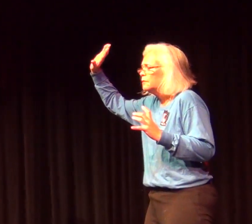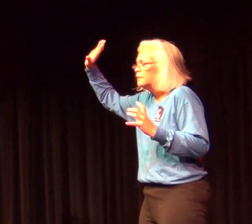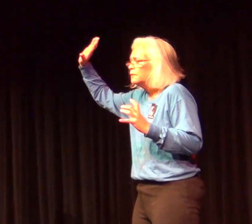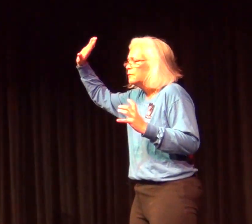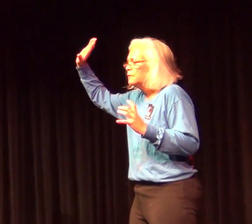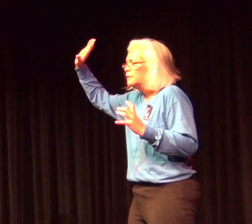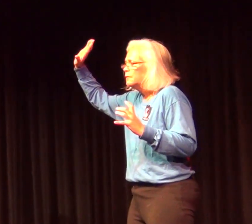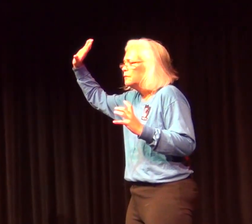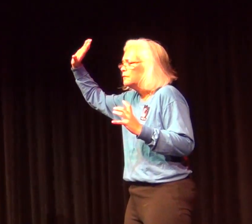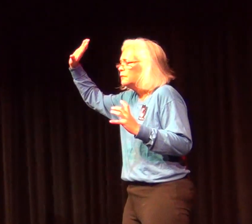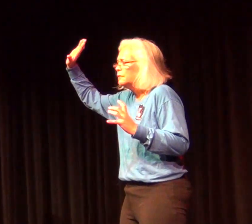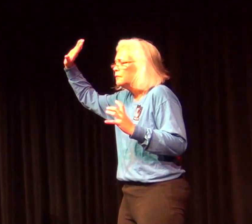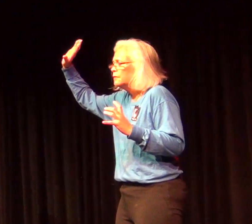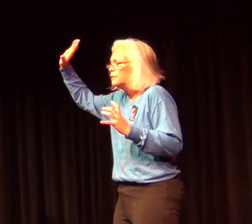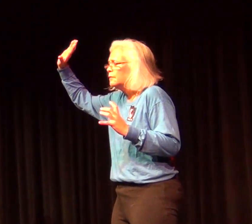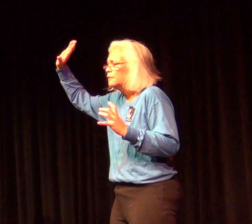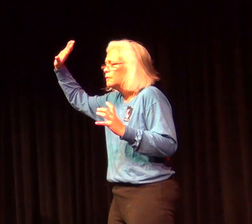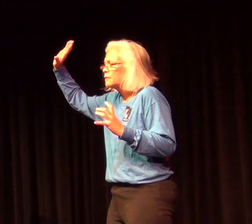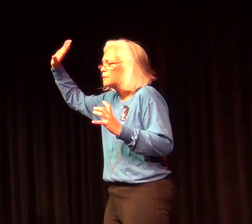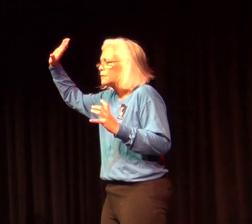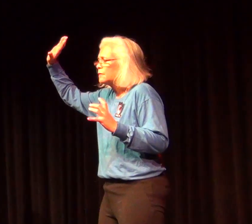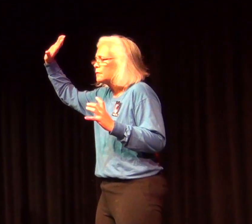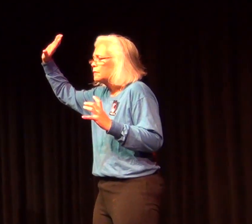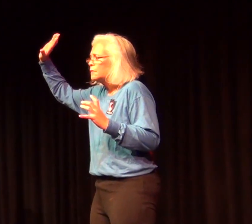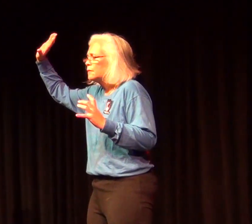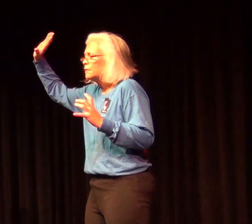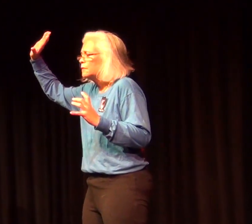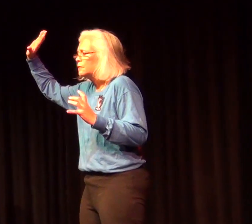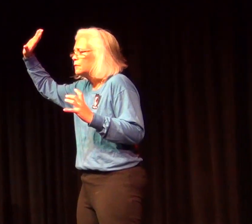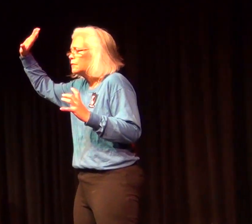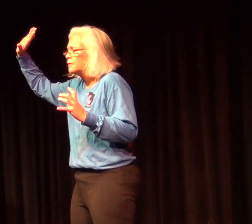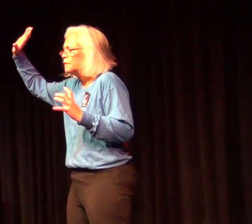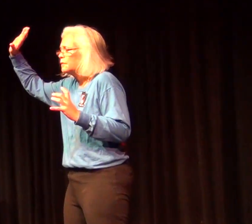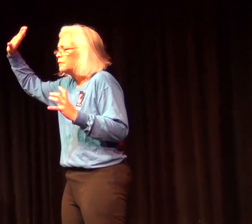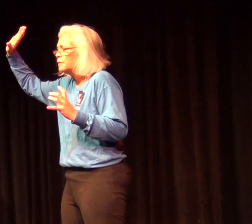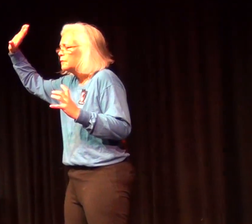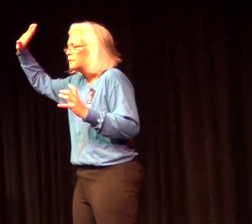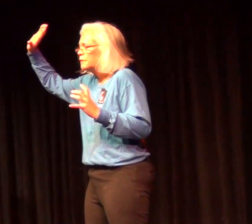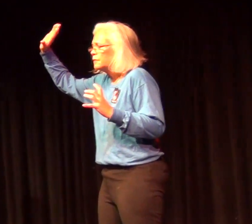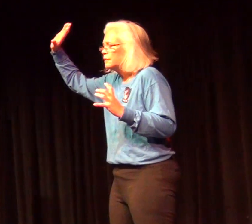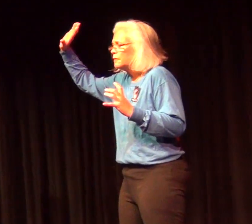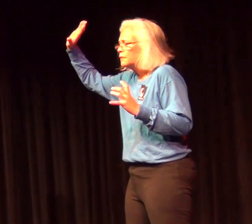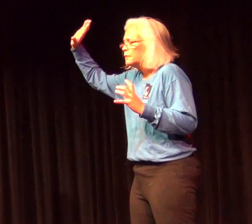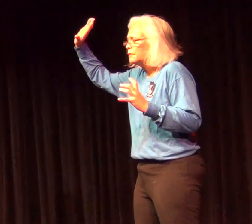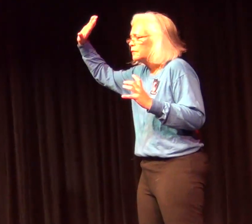like it. When we return, we will see. But for now,